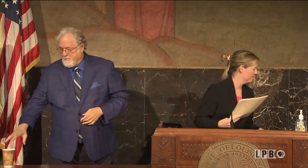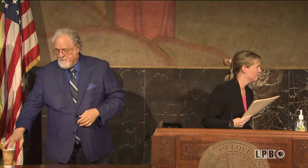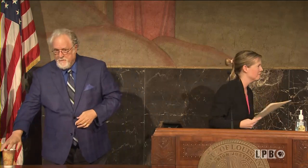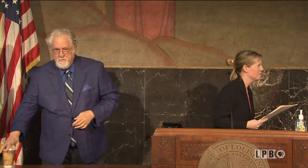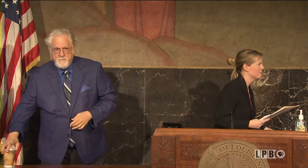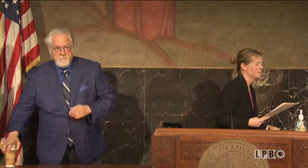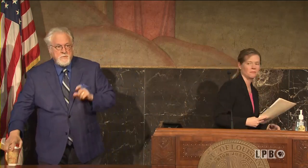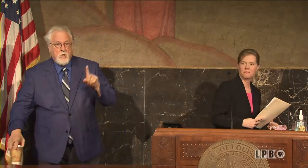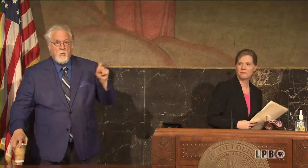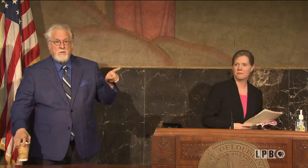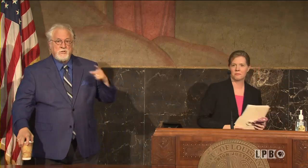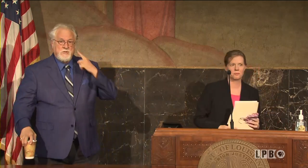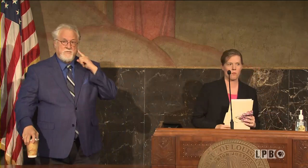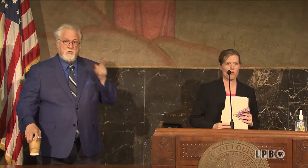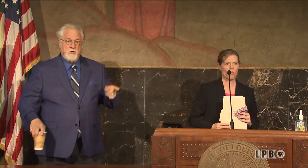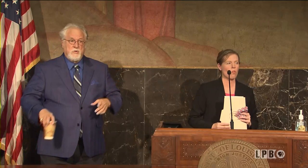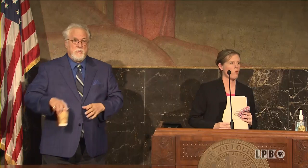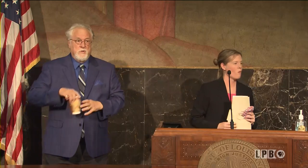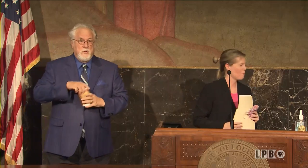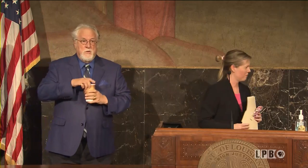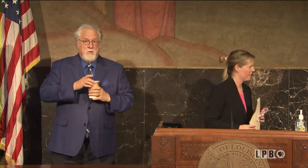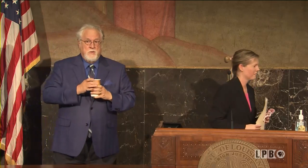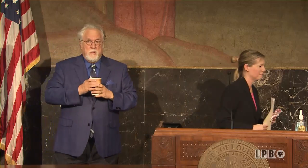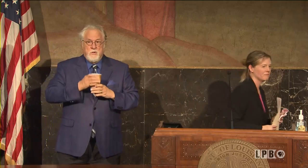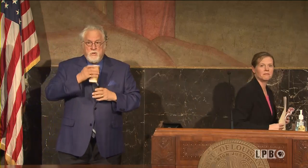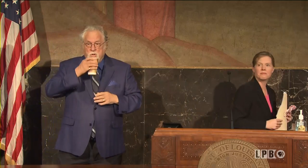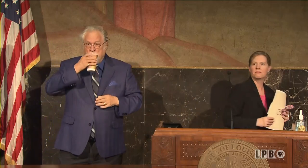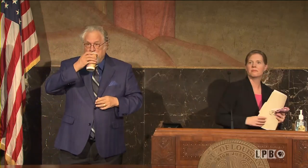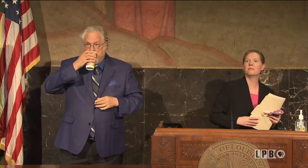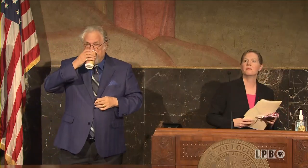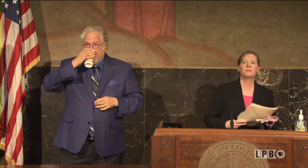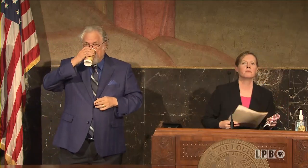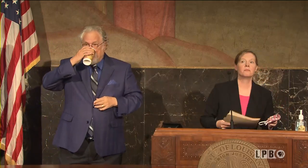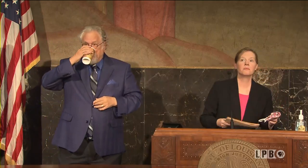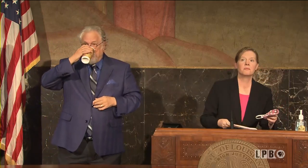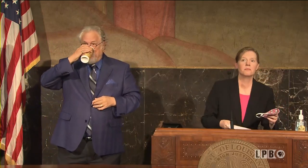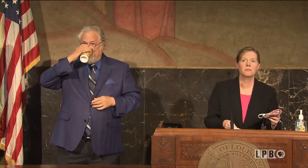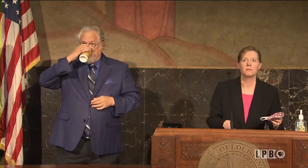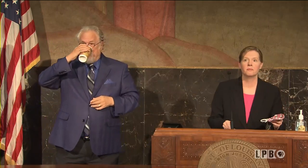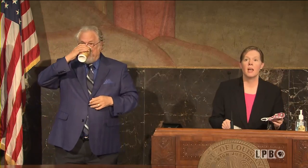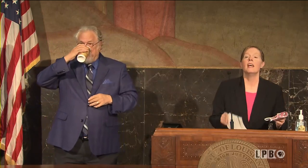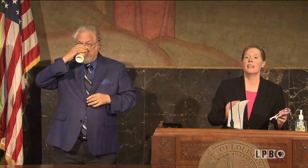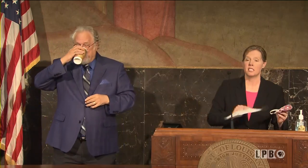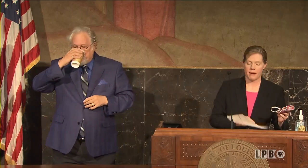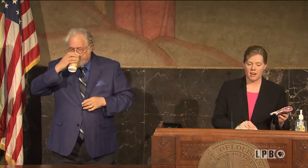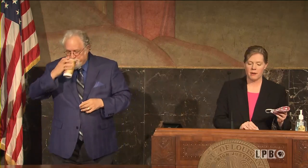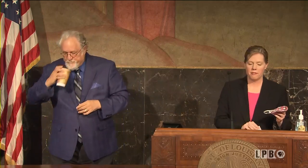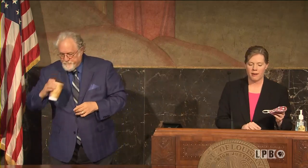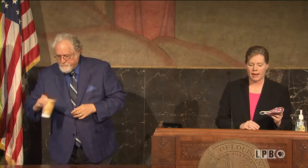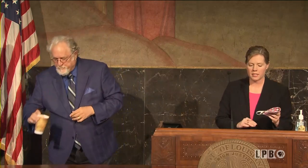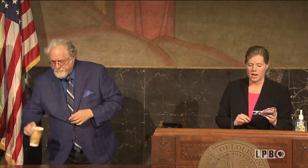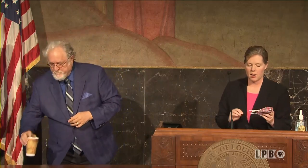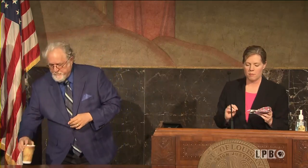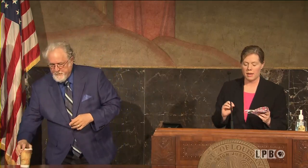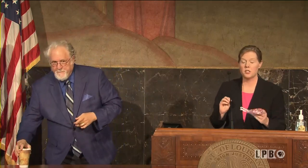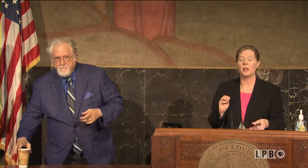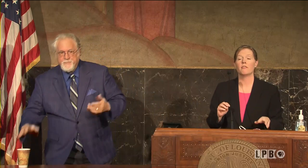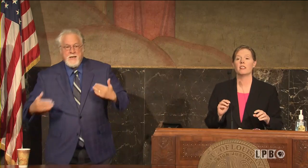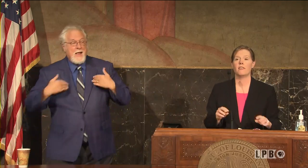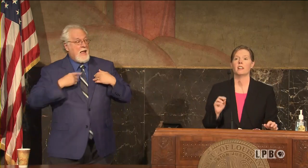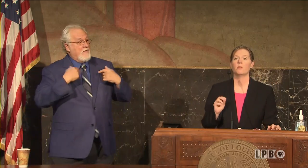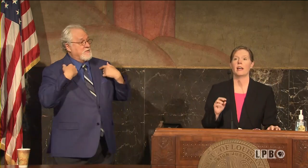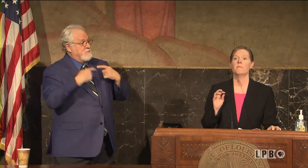Do y'all have questions for Karen? This support is available in Spanish? Yes, ma'am. In fact,